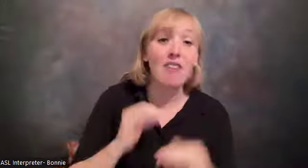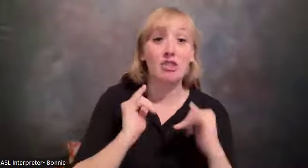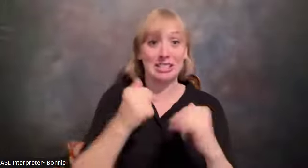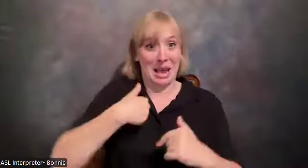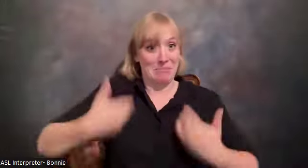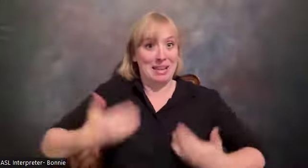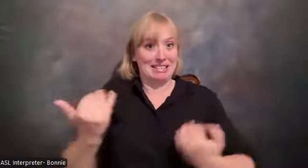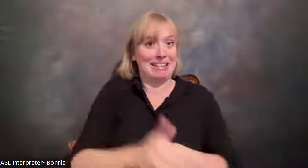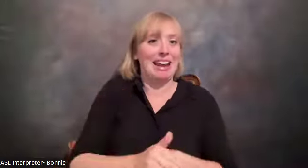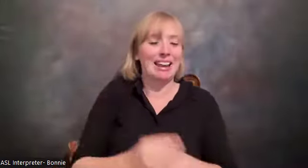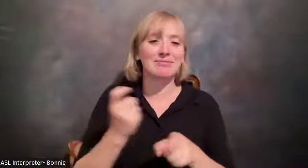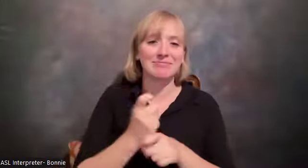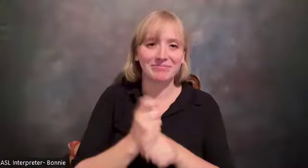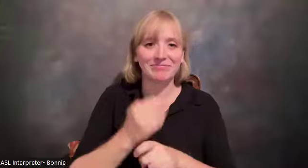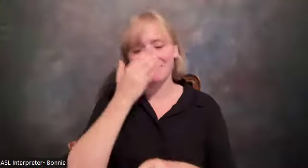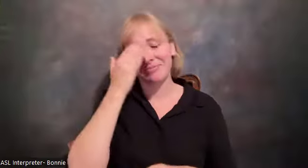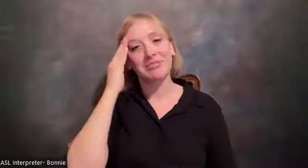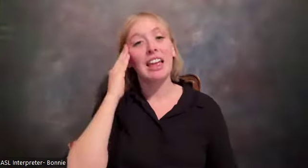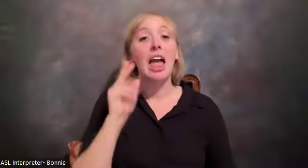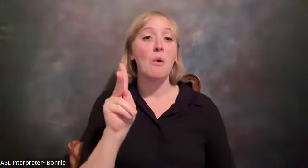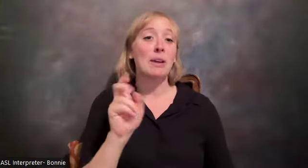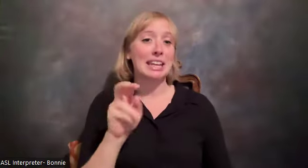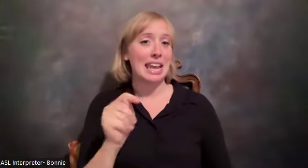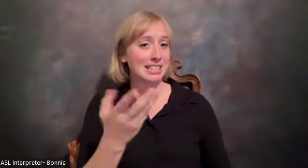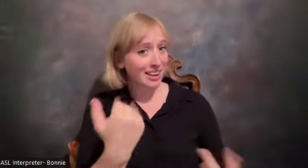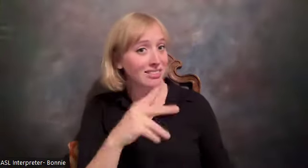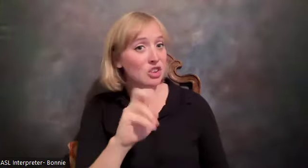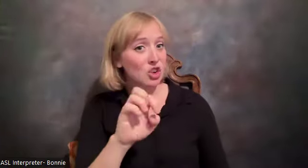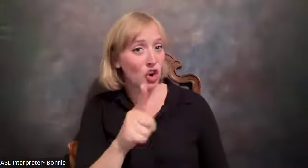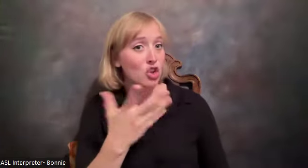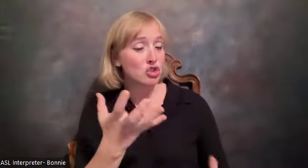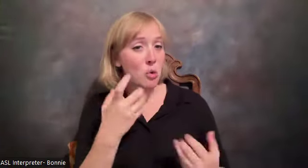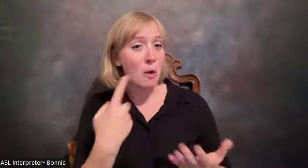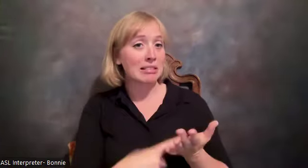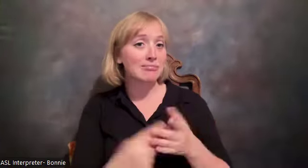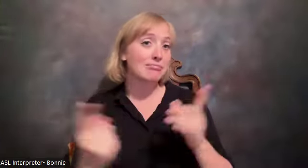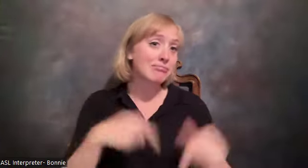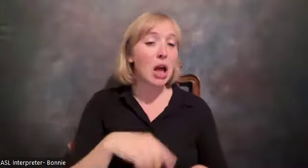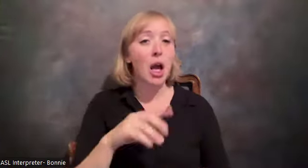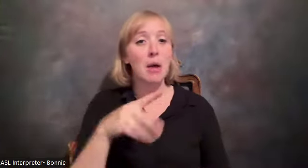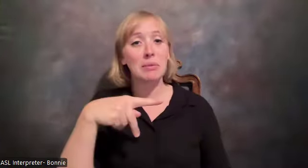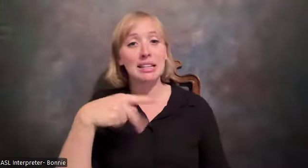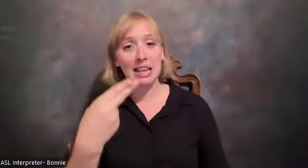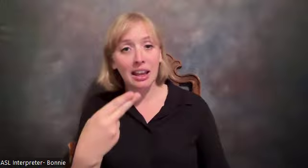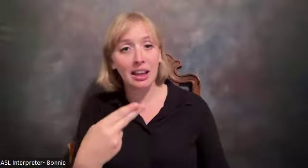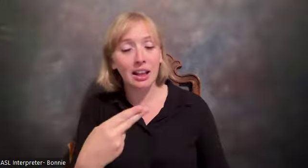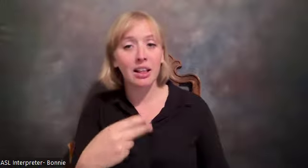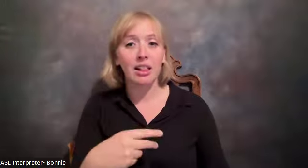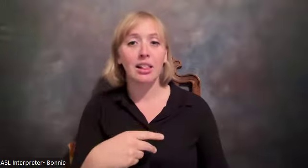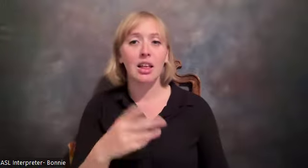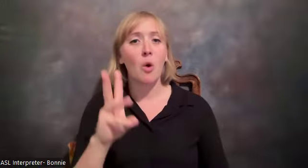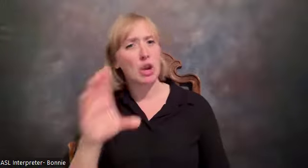tonight, right? When Kent called me and said, hey, Carl, do you want to come up to Walnut Creek, Pleasant Hill, or wherever we